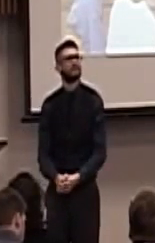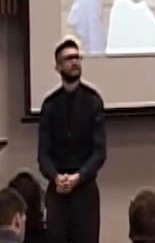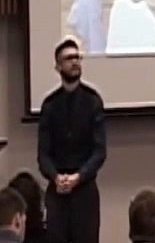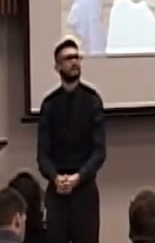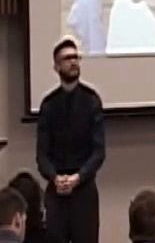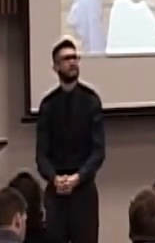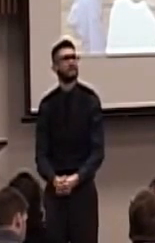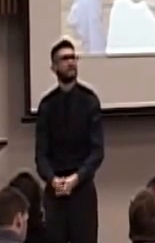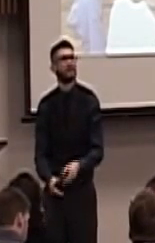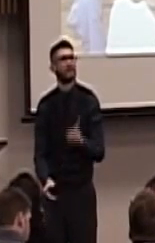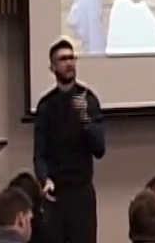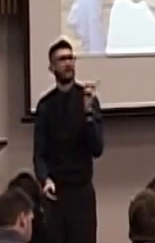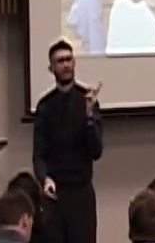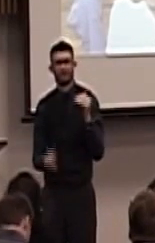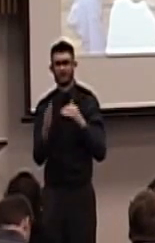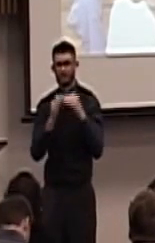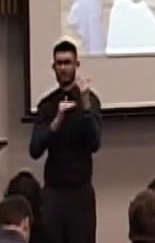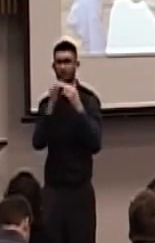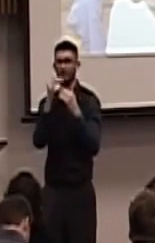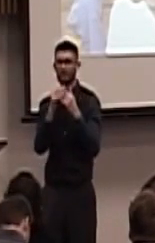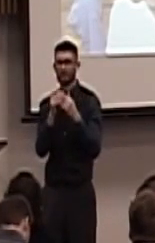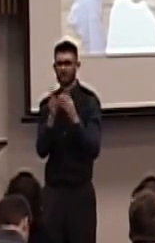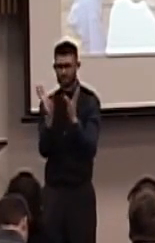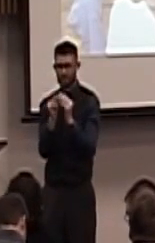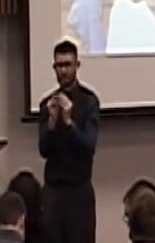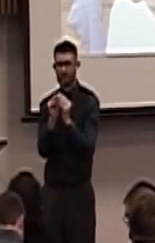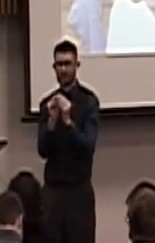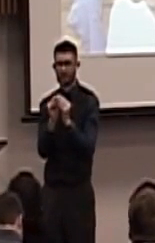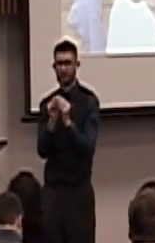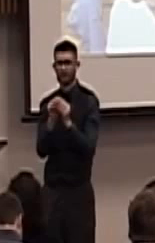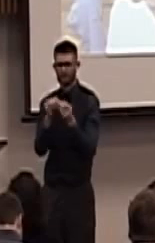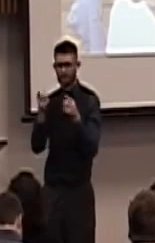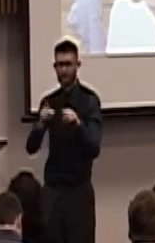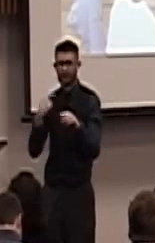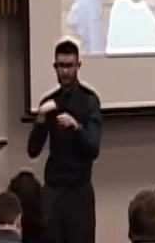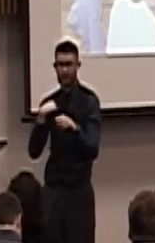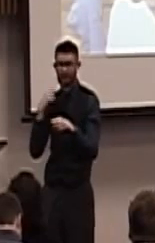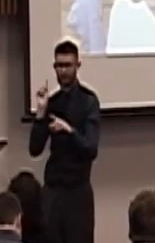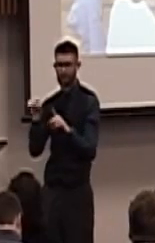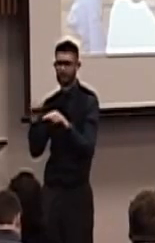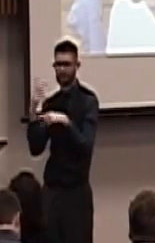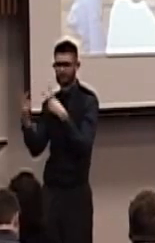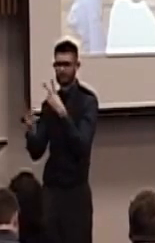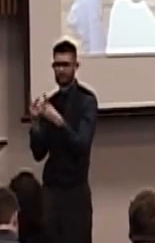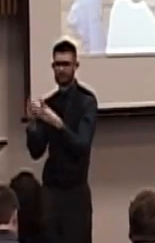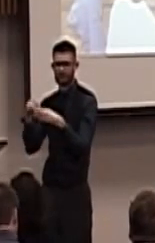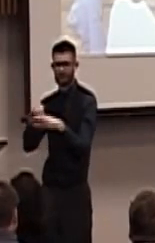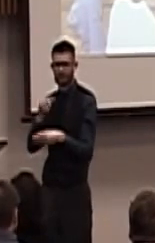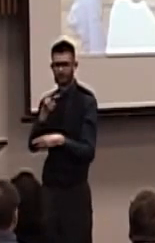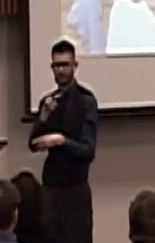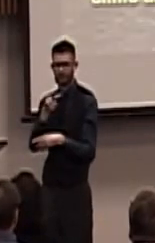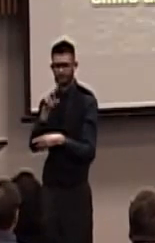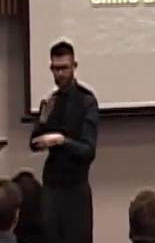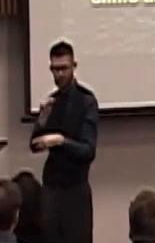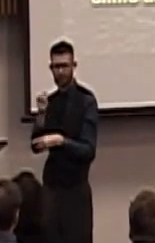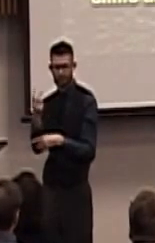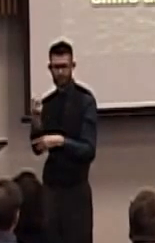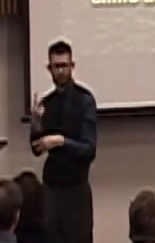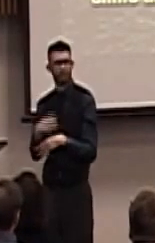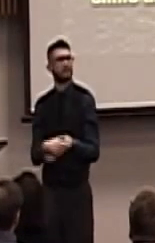is the building that they were meeting in when I went there in 2012 to visit.